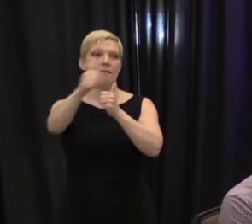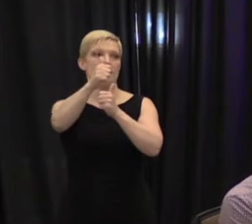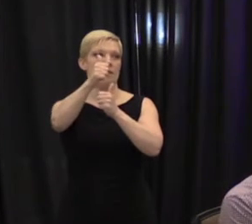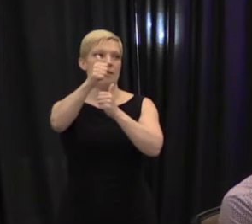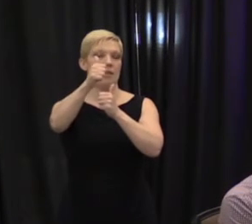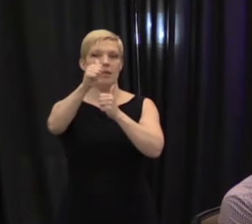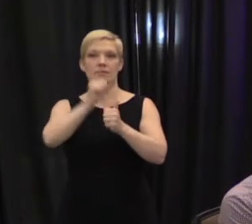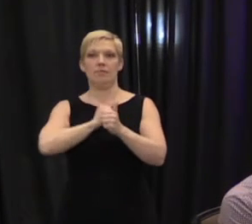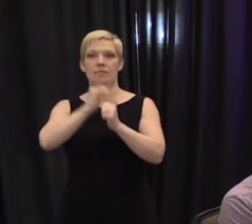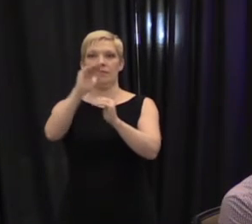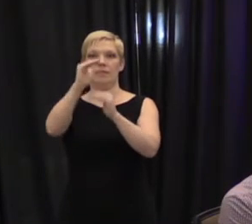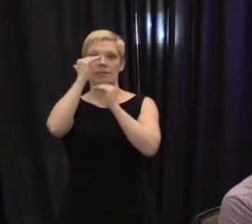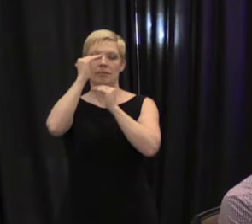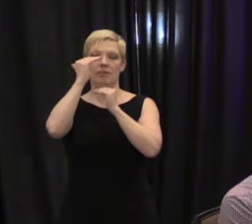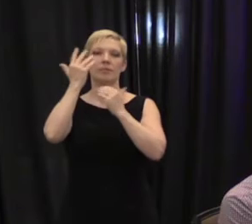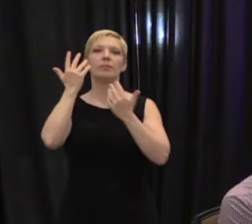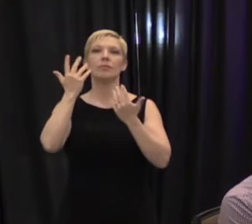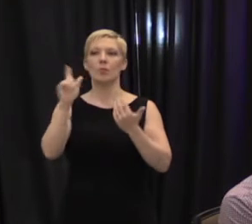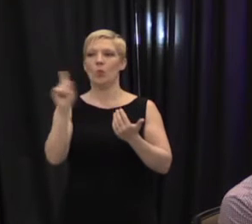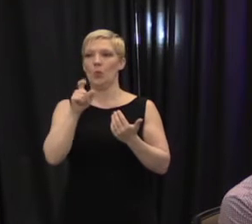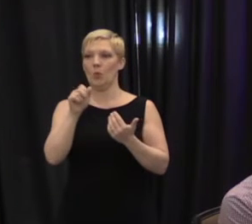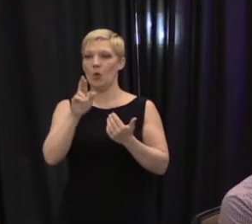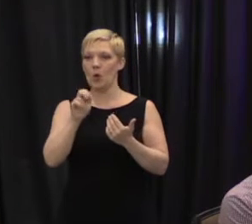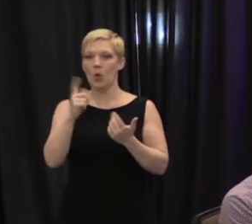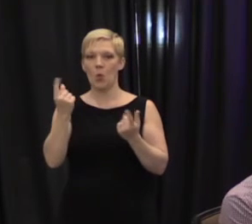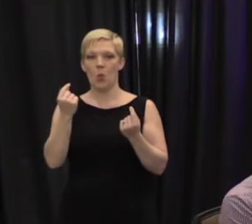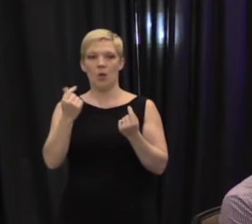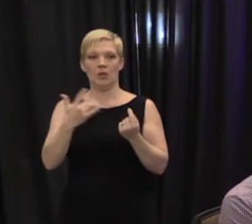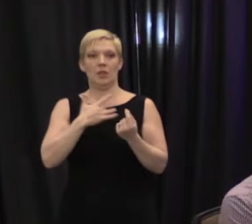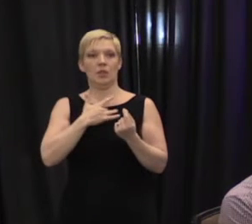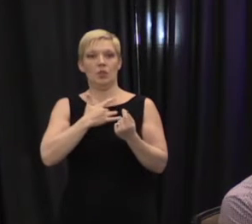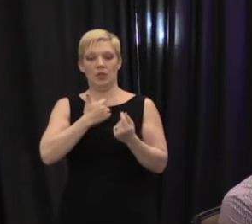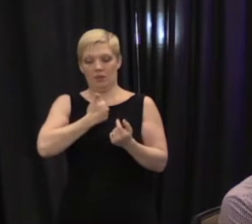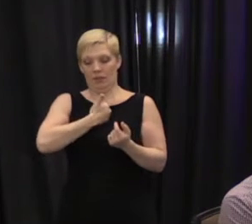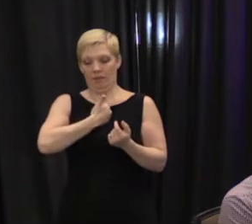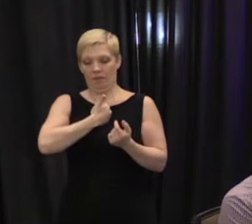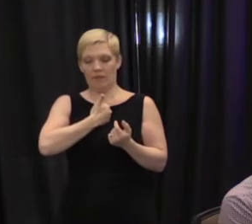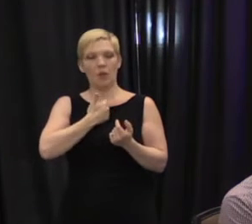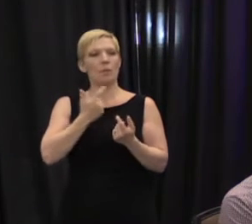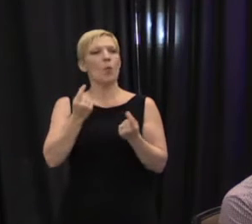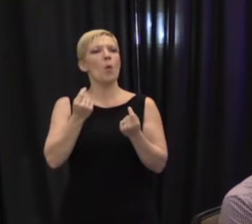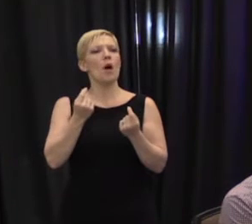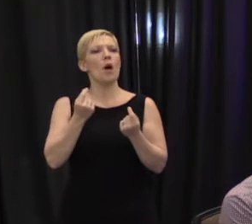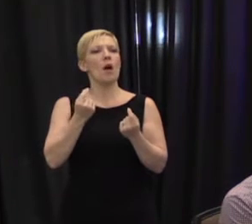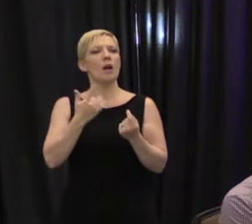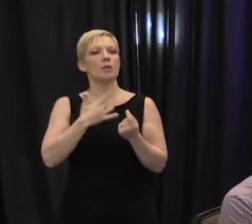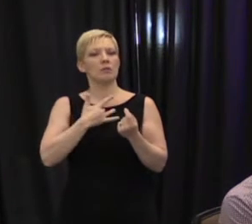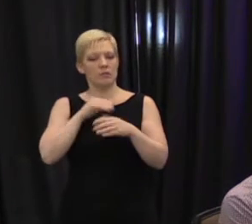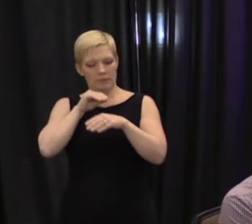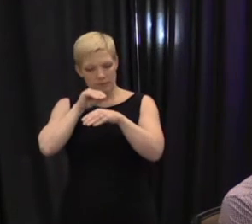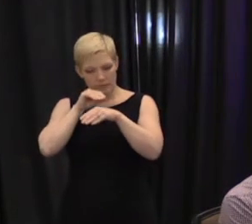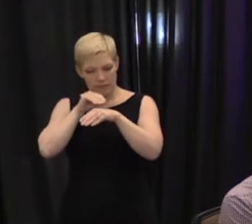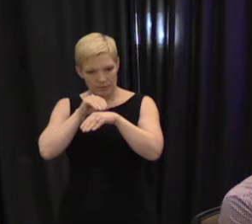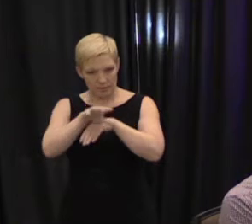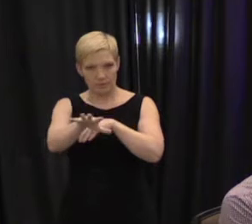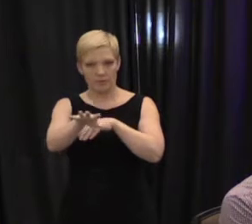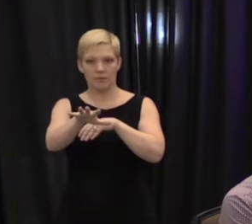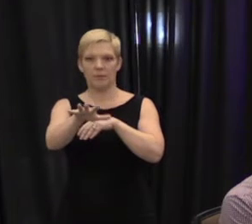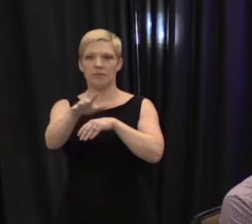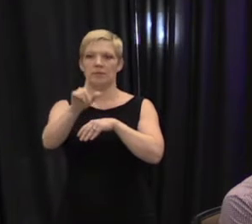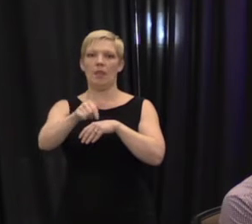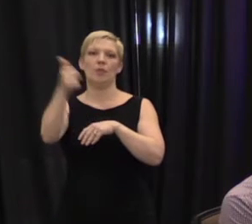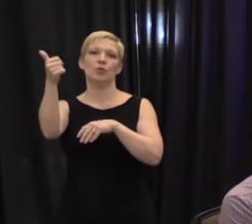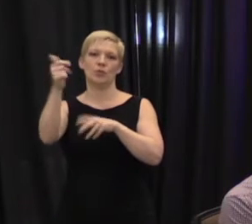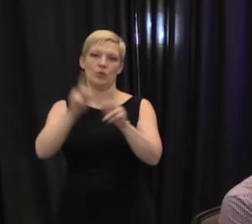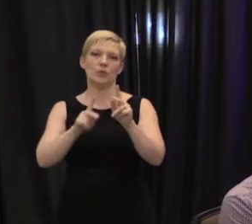block, where you are and what touches you, and think about where what touches you touches